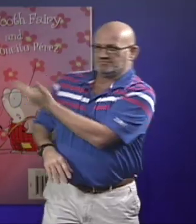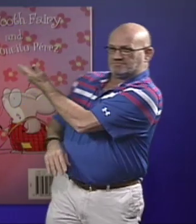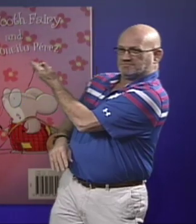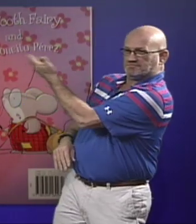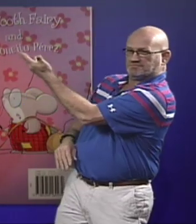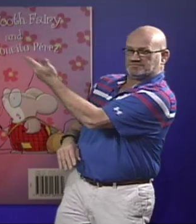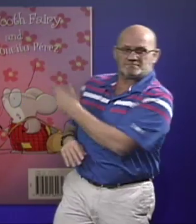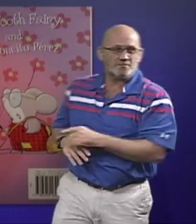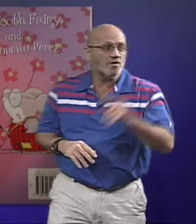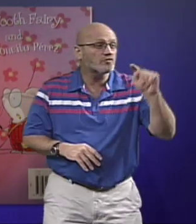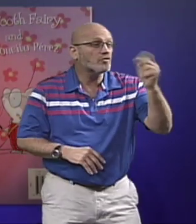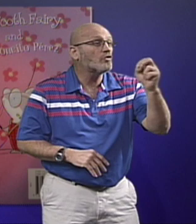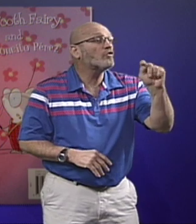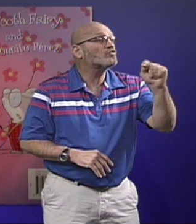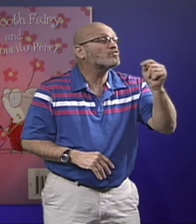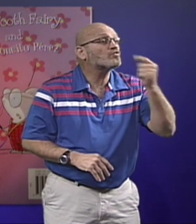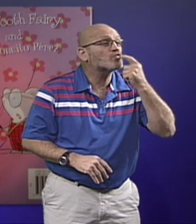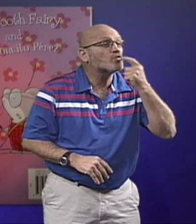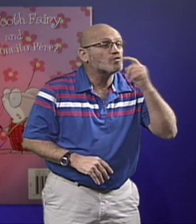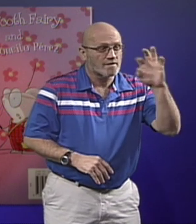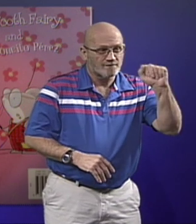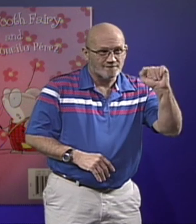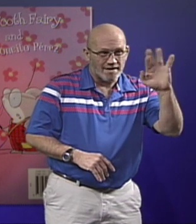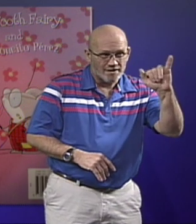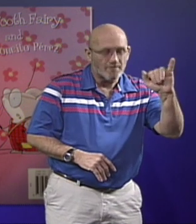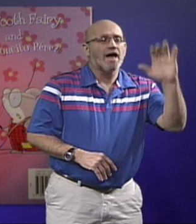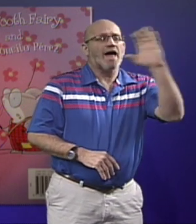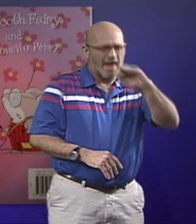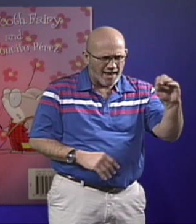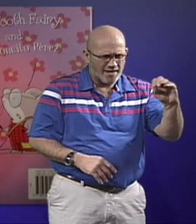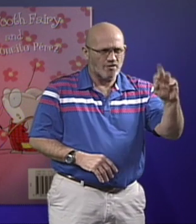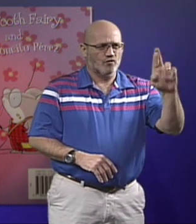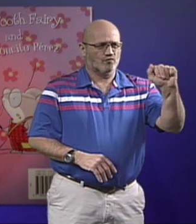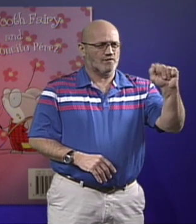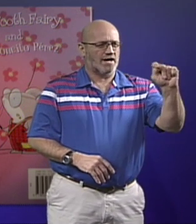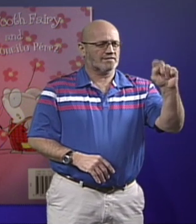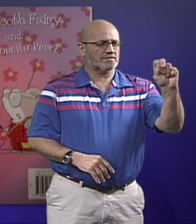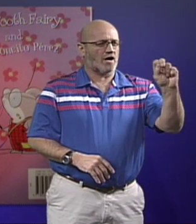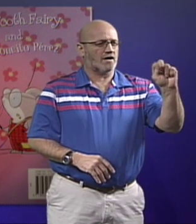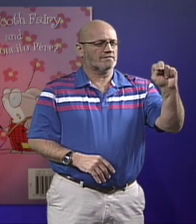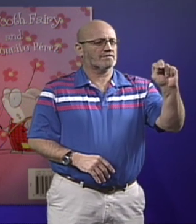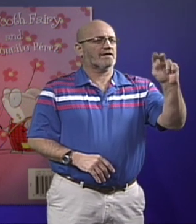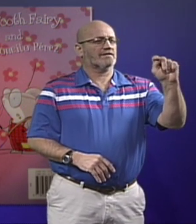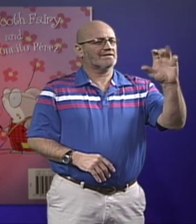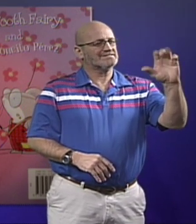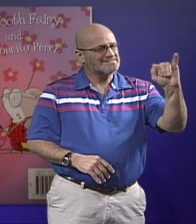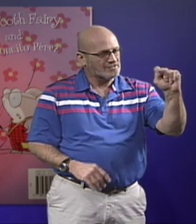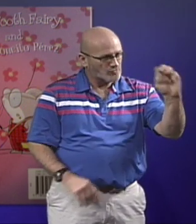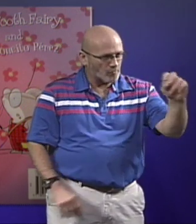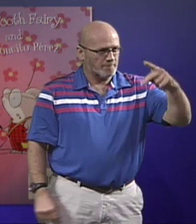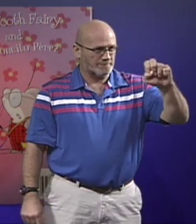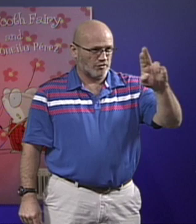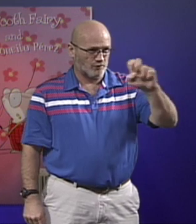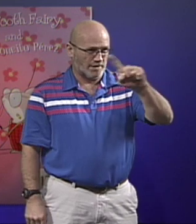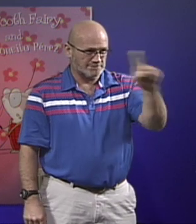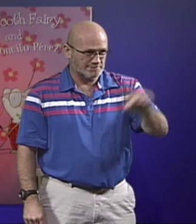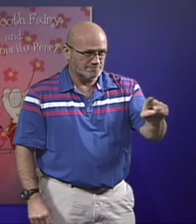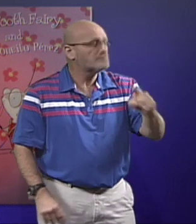Today, I'm going to read you a book. It's called The Tooth Fairy and Al